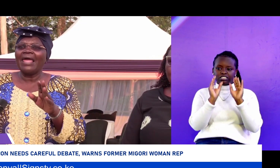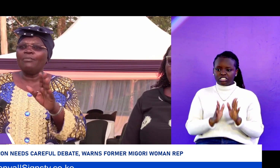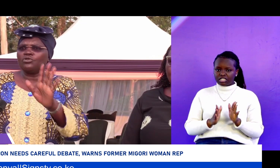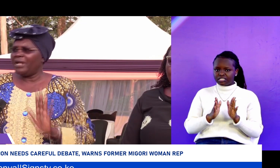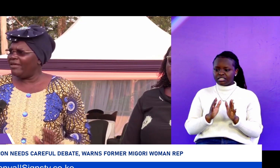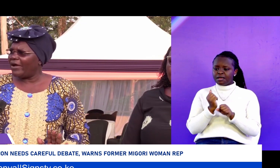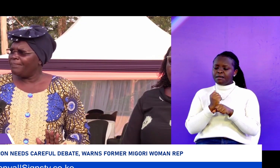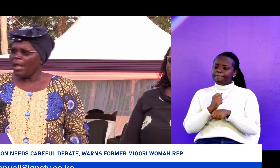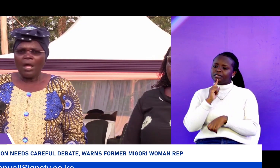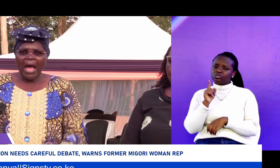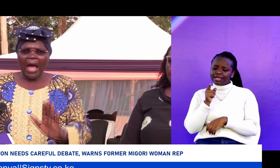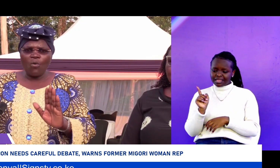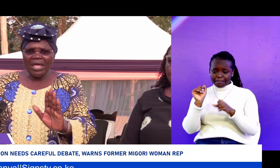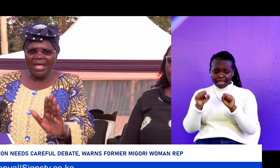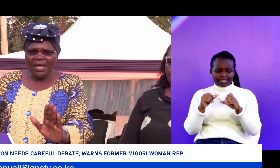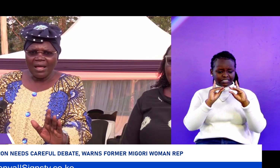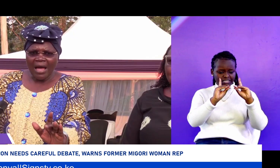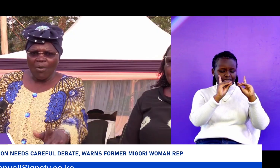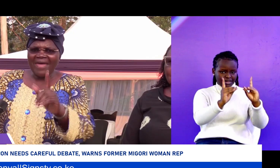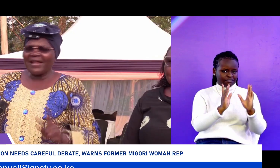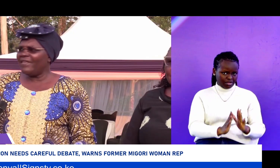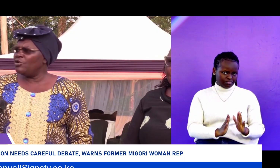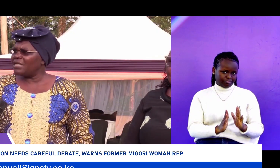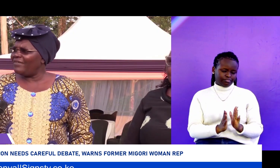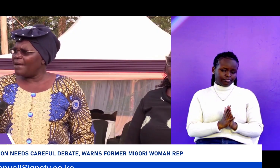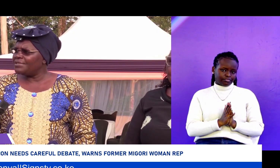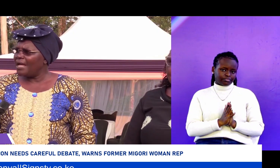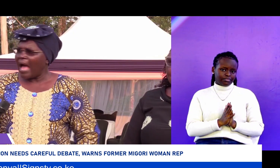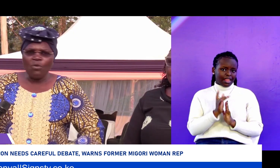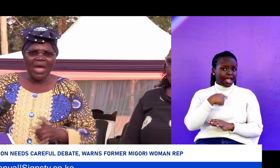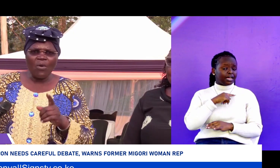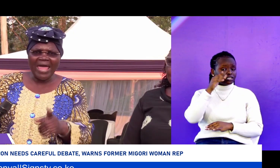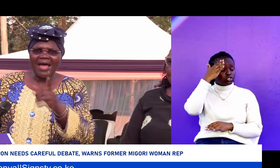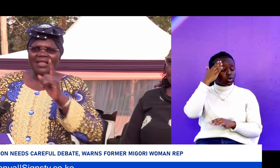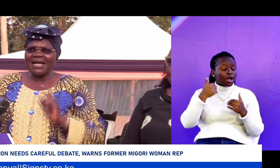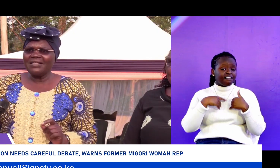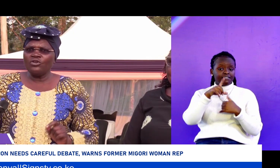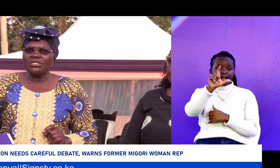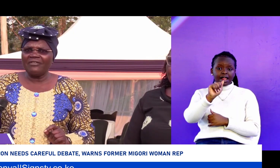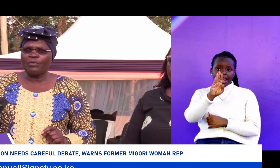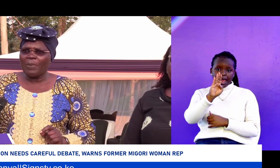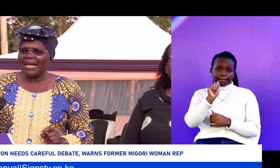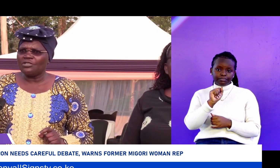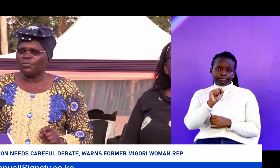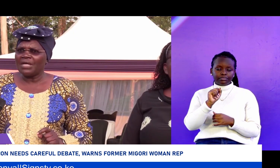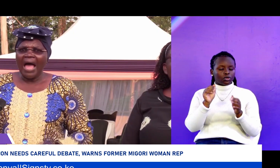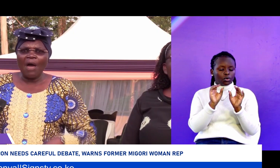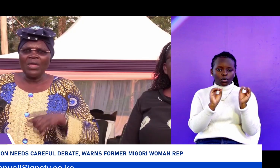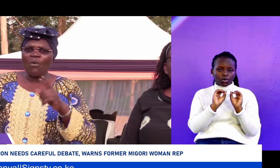able to deliver. Are we aware that they don't have labs? Are we aware that they don't have proper classrooms? Are we